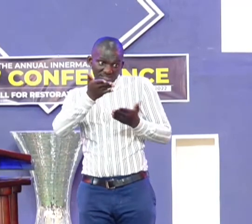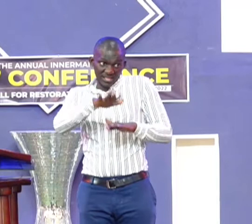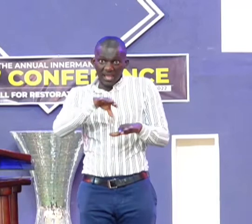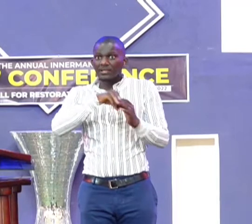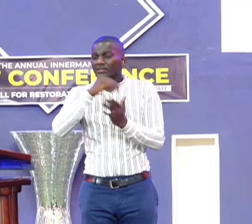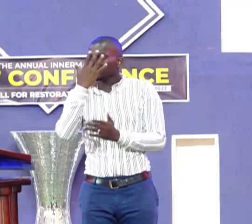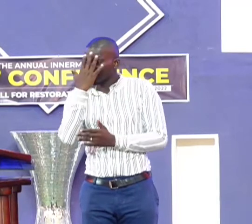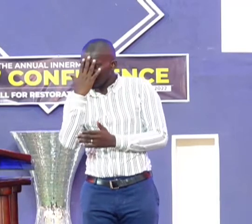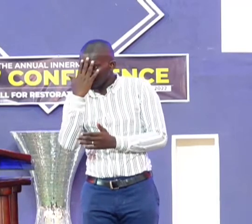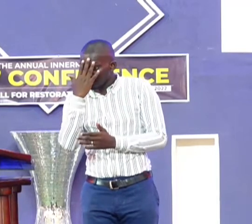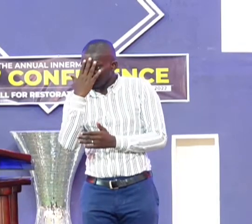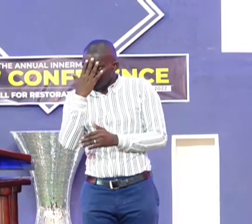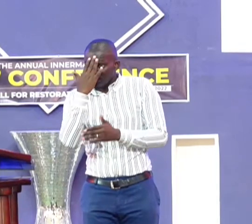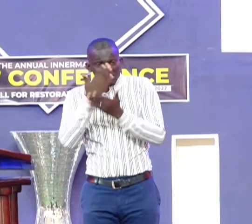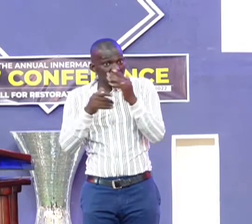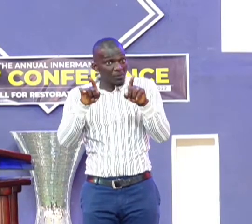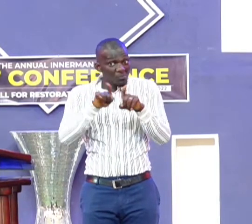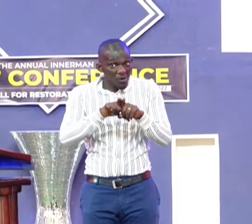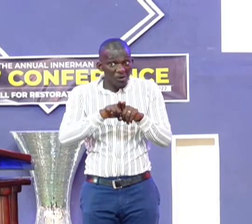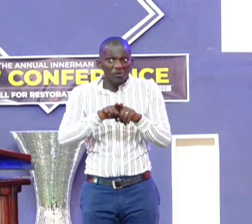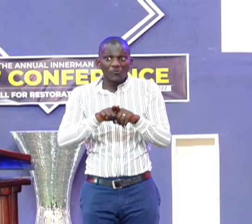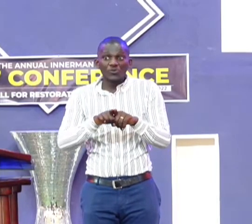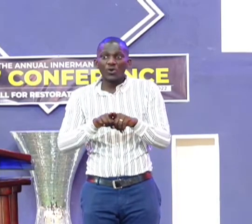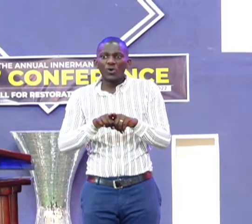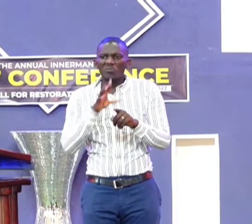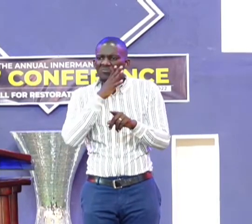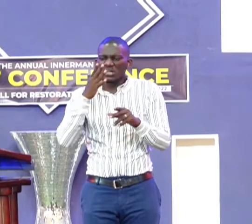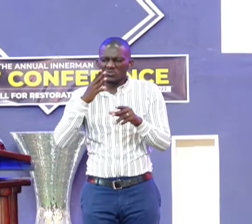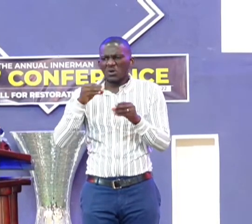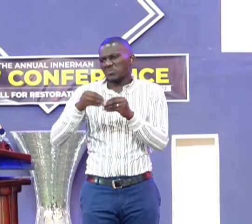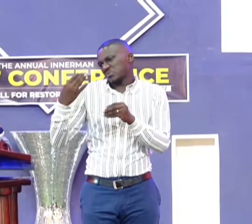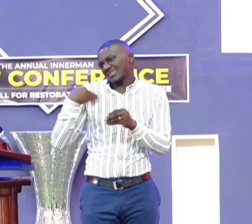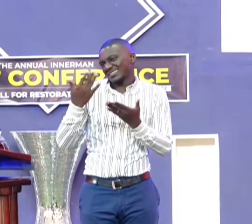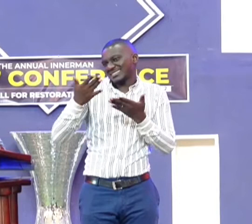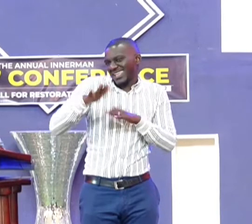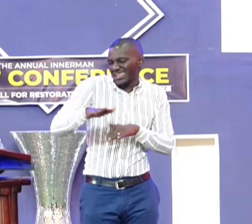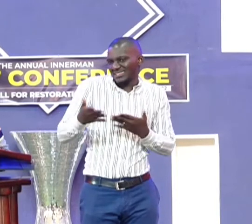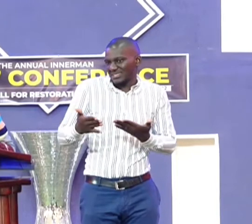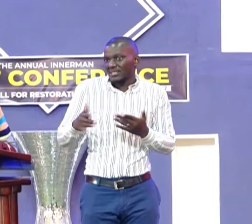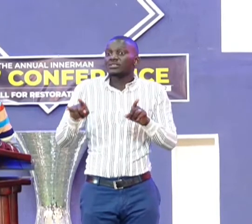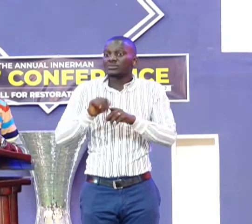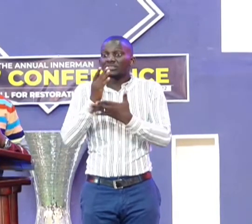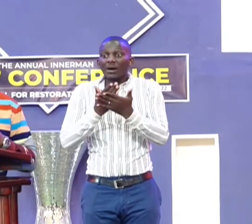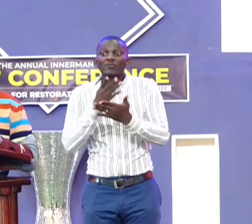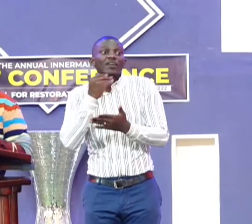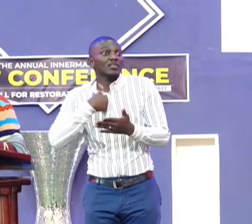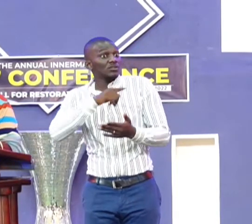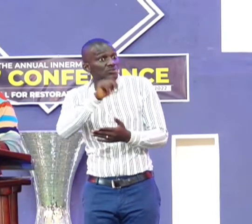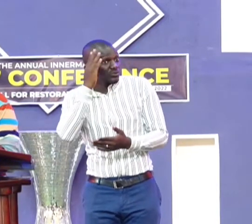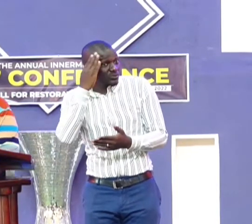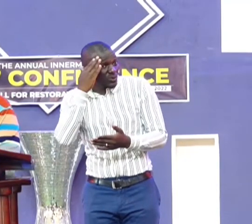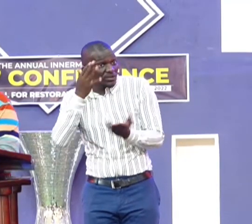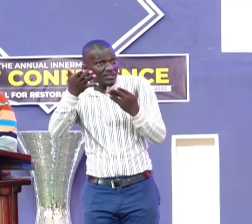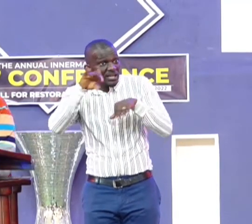in shame. And some of your elders died in shame. Your fathers, those